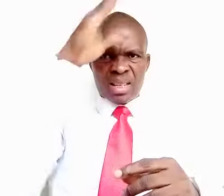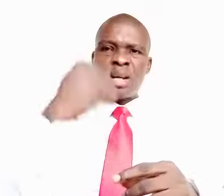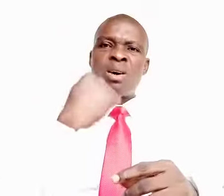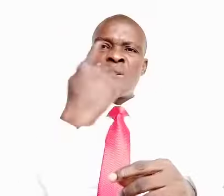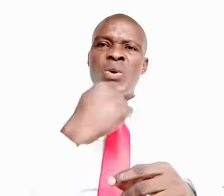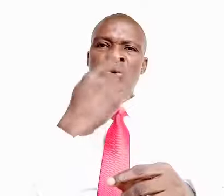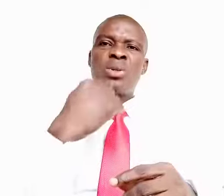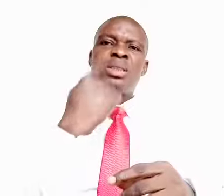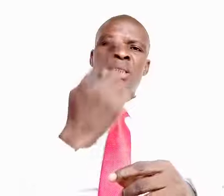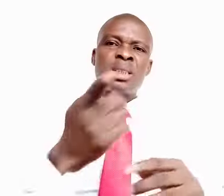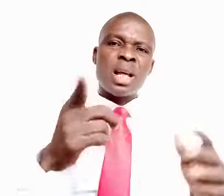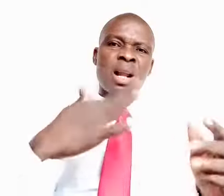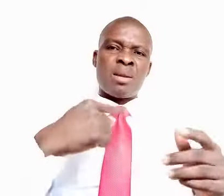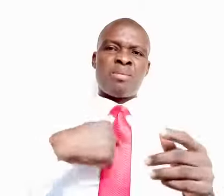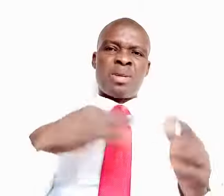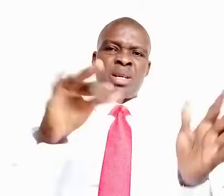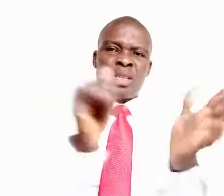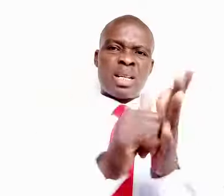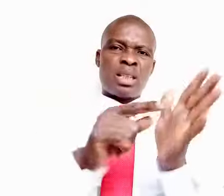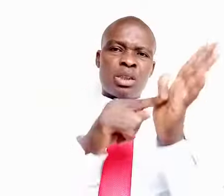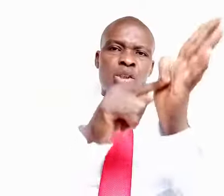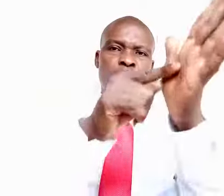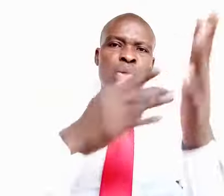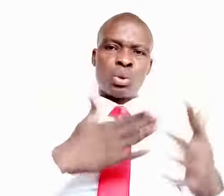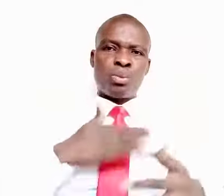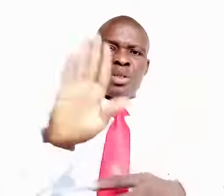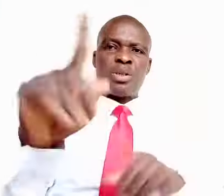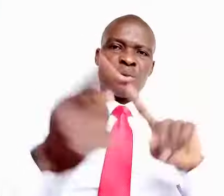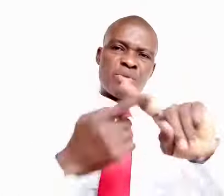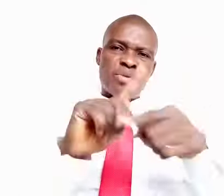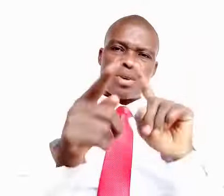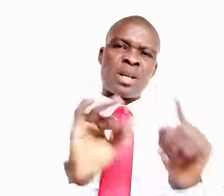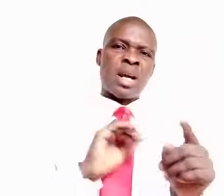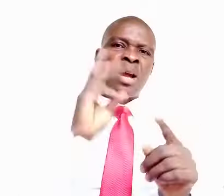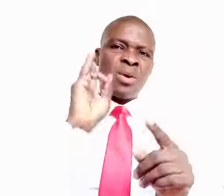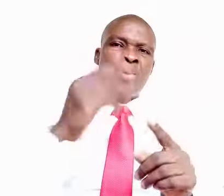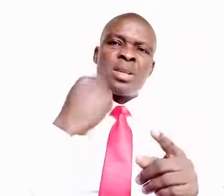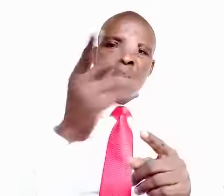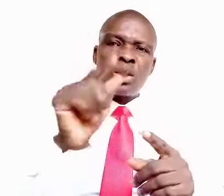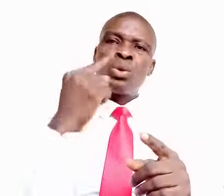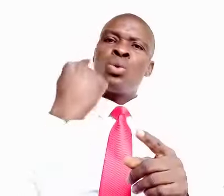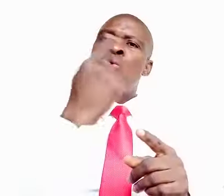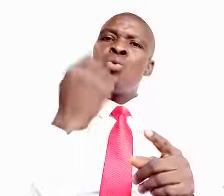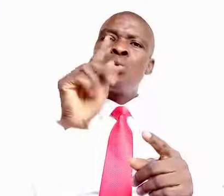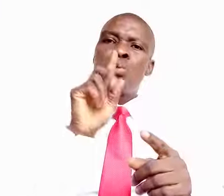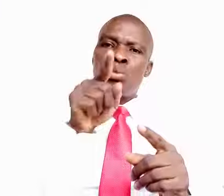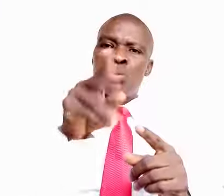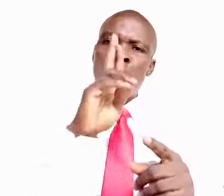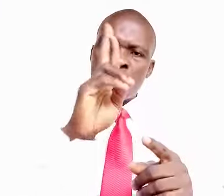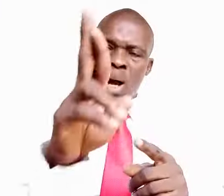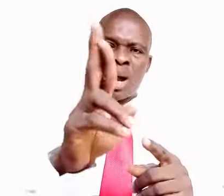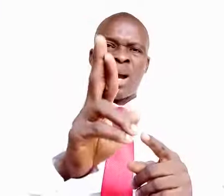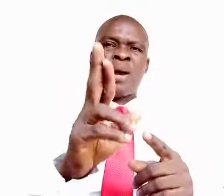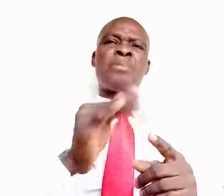you who you are. These words have resonated with me throughout my life, and I have surrounded myself with